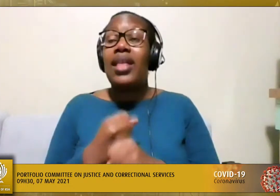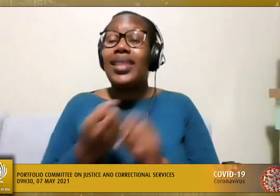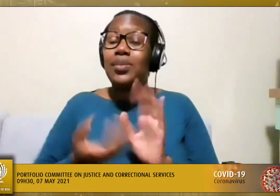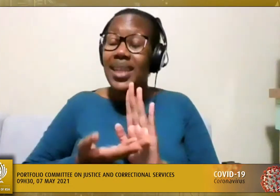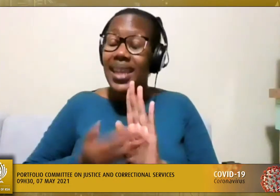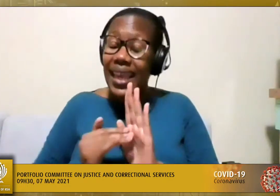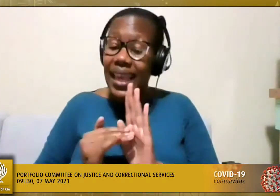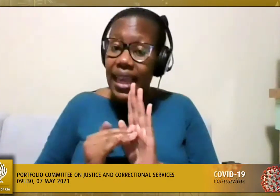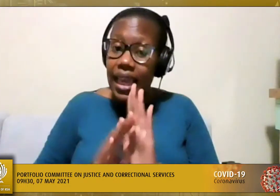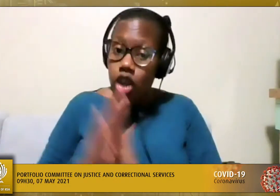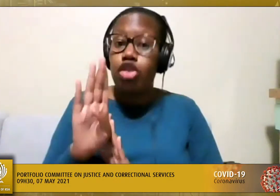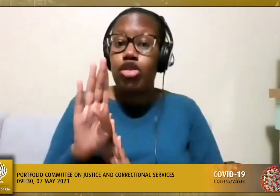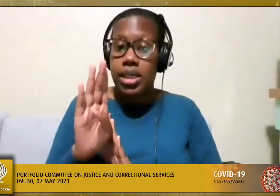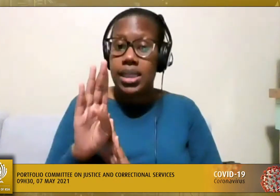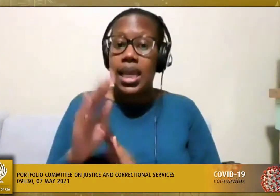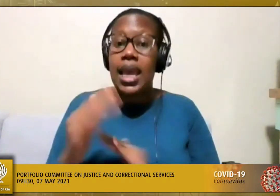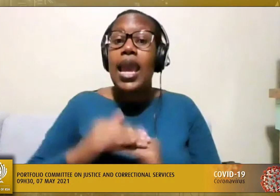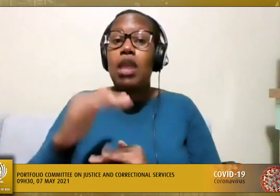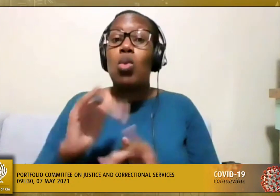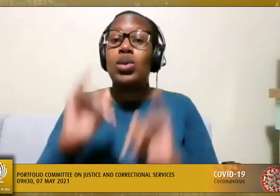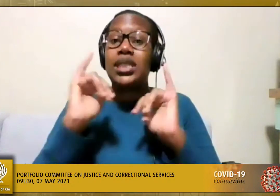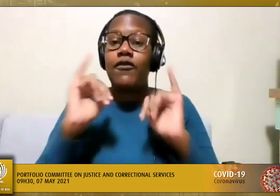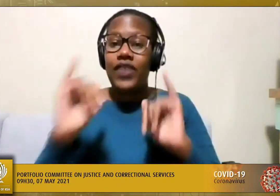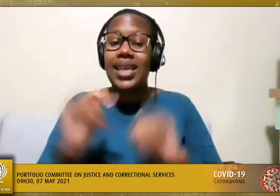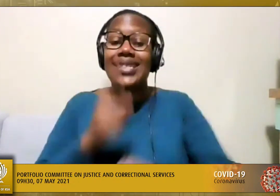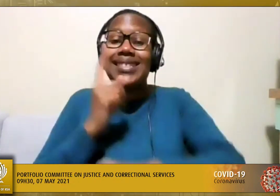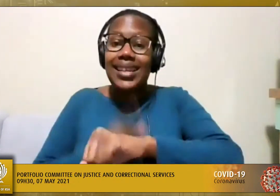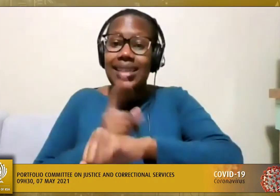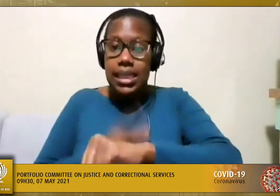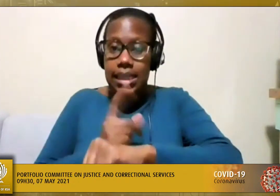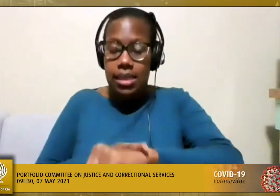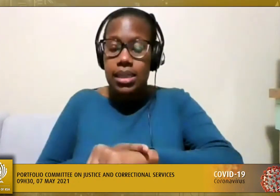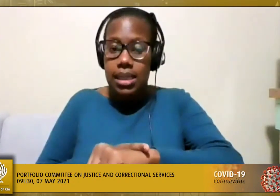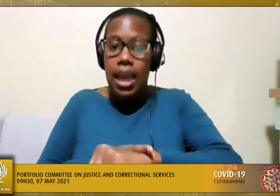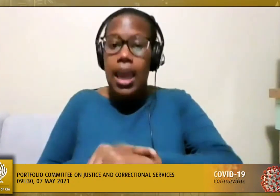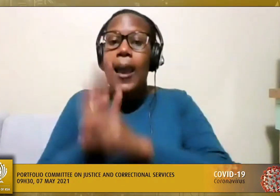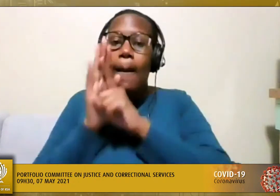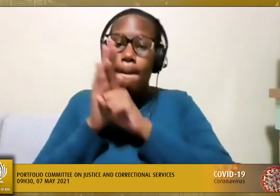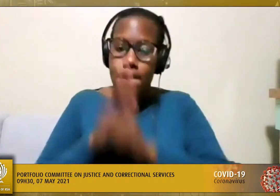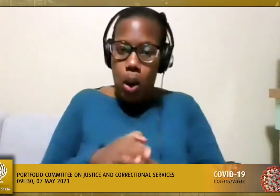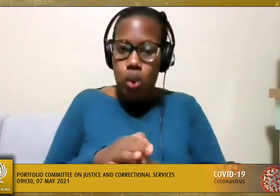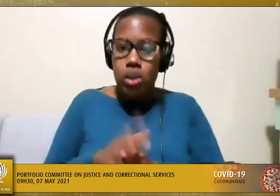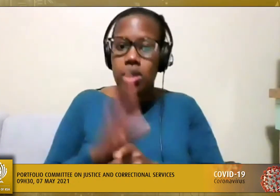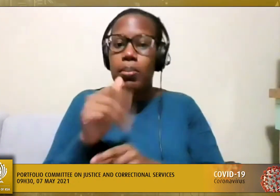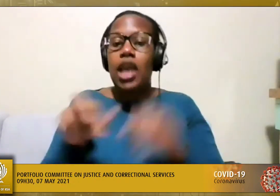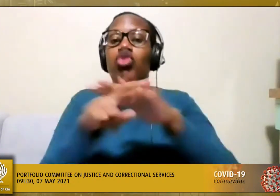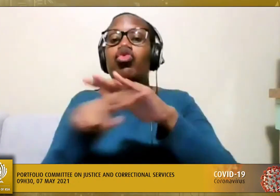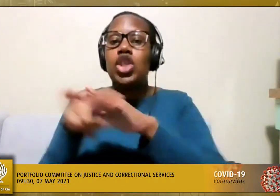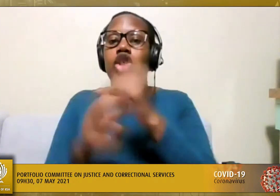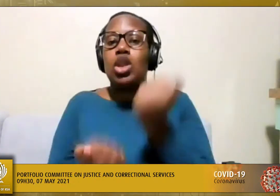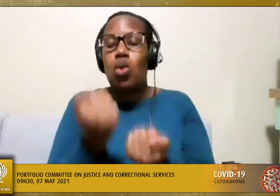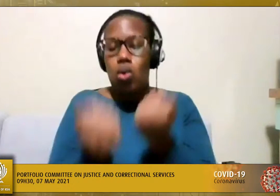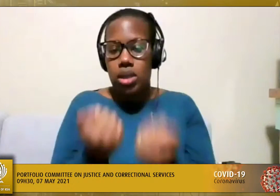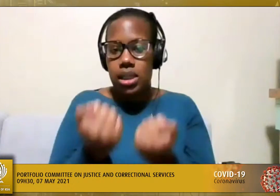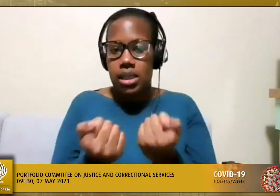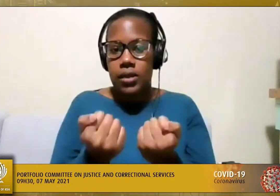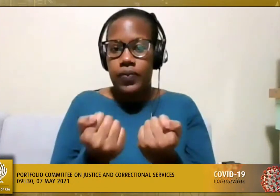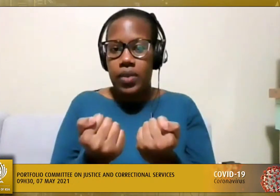in more severe sentences being imposed by specifically the Regional Court in relation to